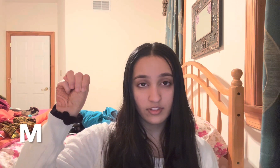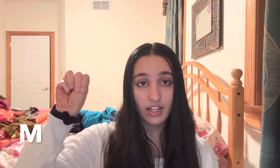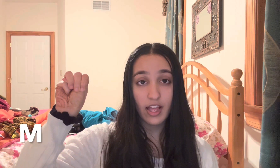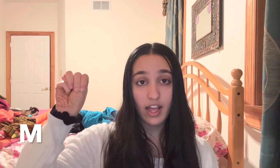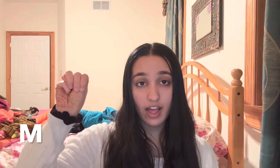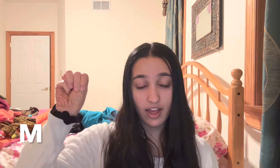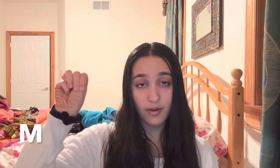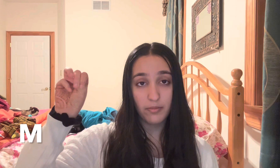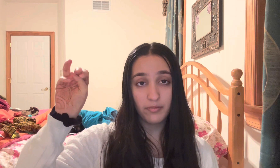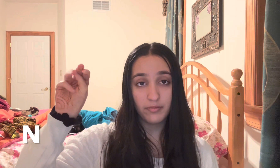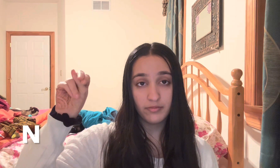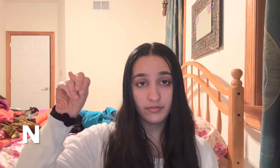M,